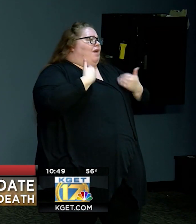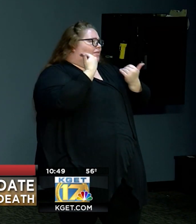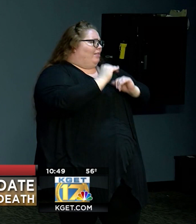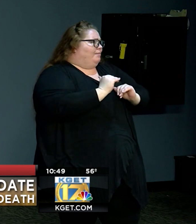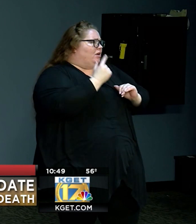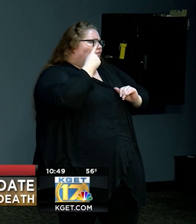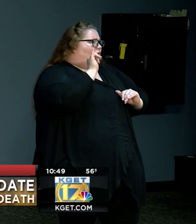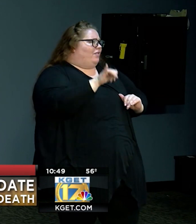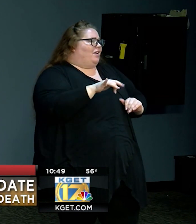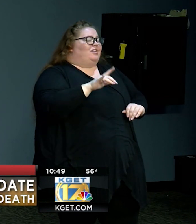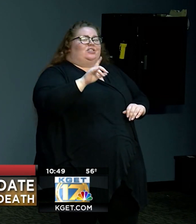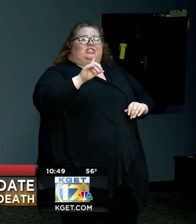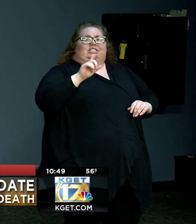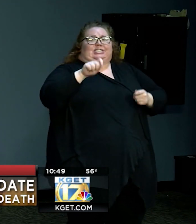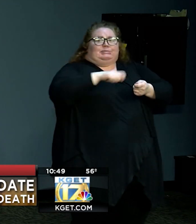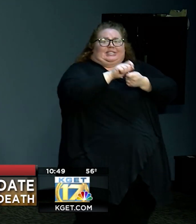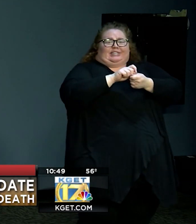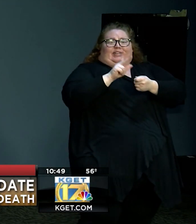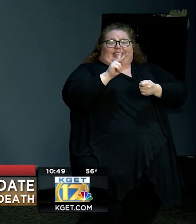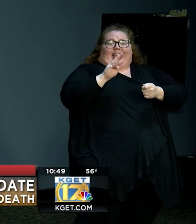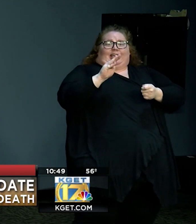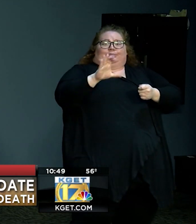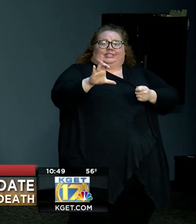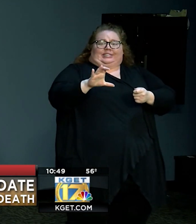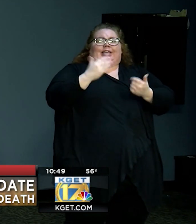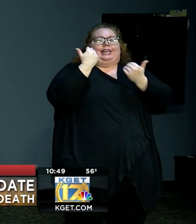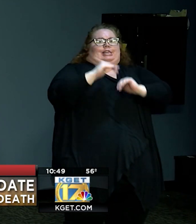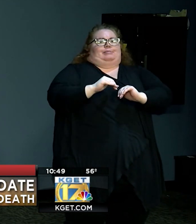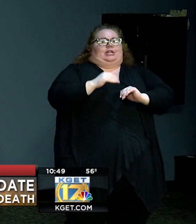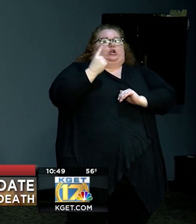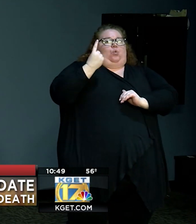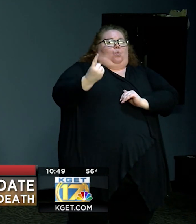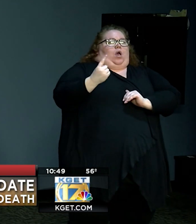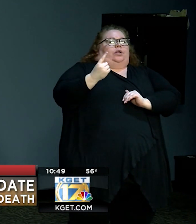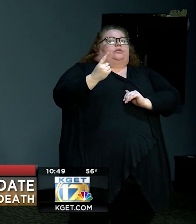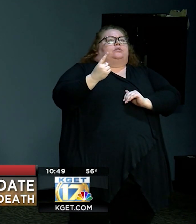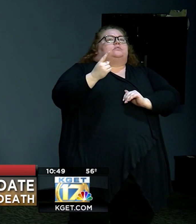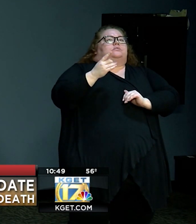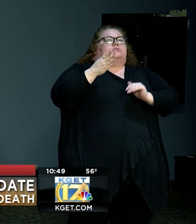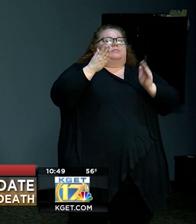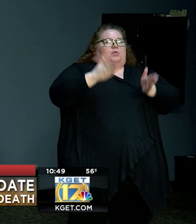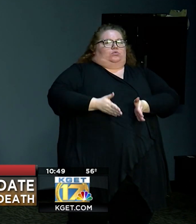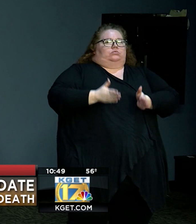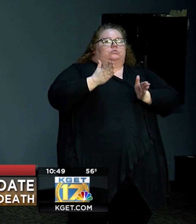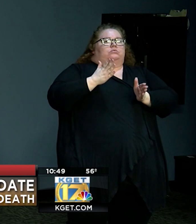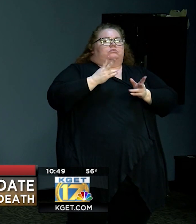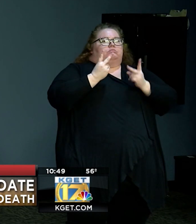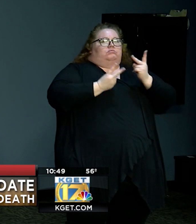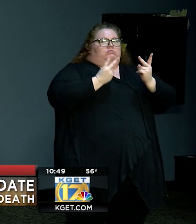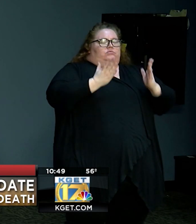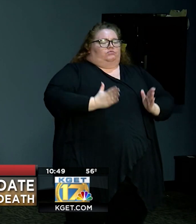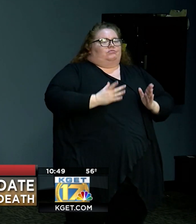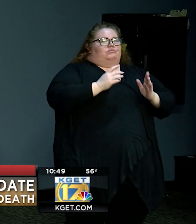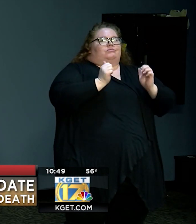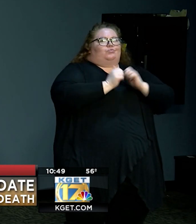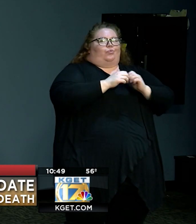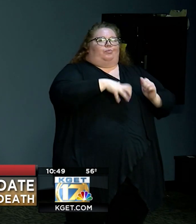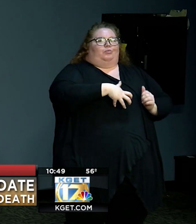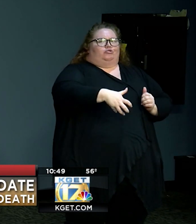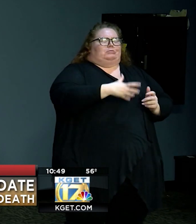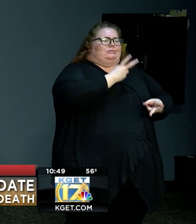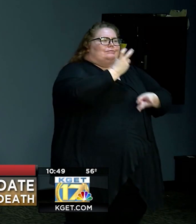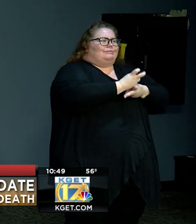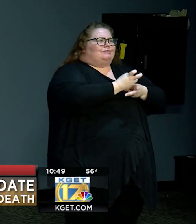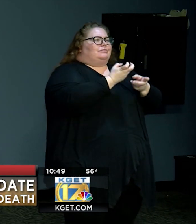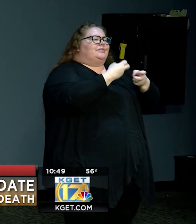County? Again, I can speak specifically to Kern Medical that yes, it is limited to a single individual to be there, which is hard, it's difficult.